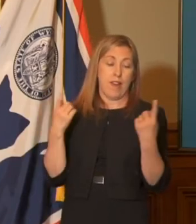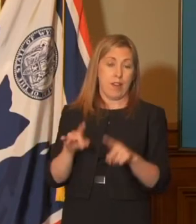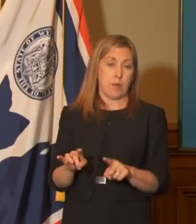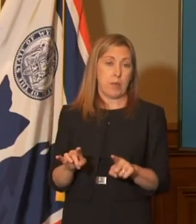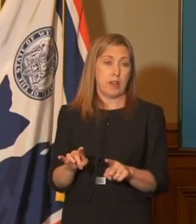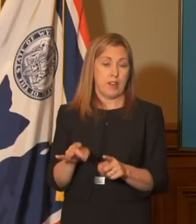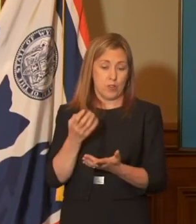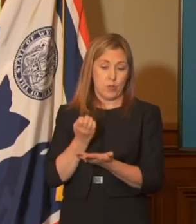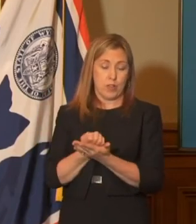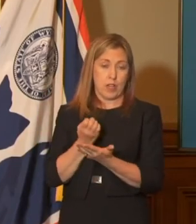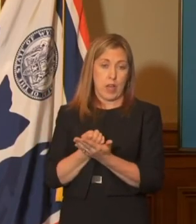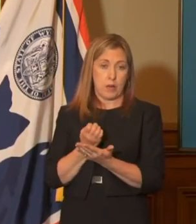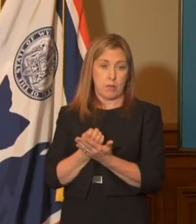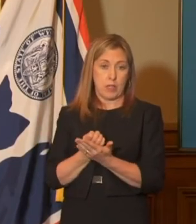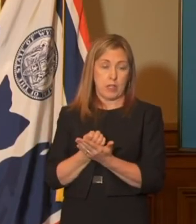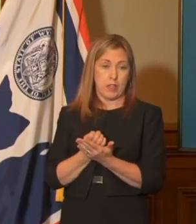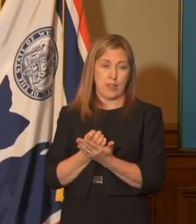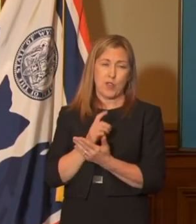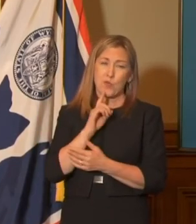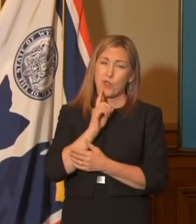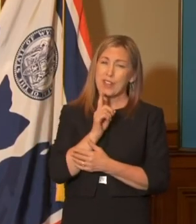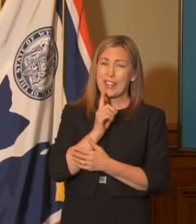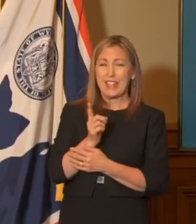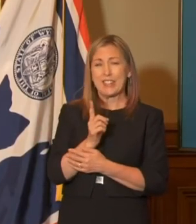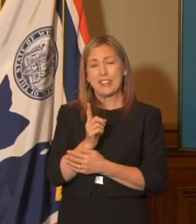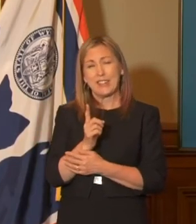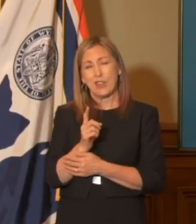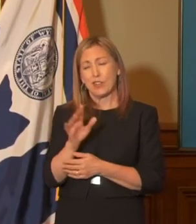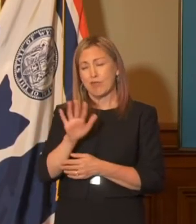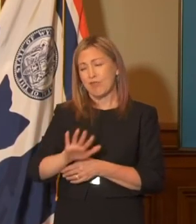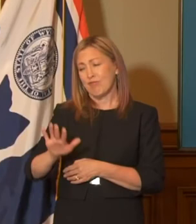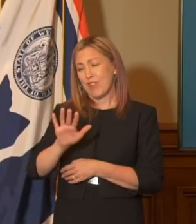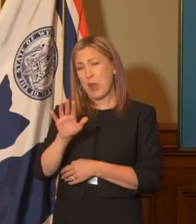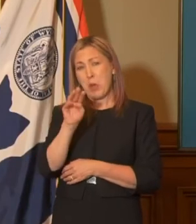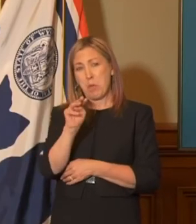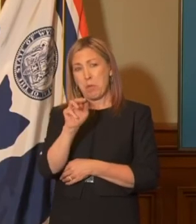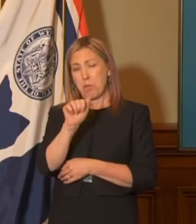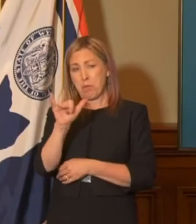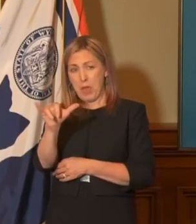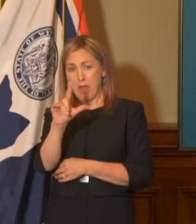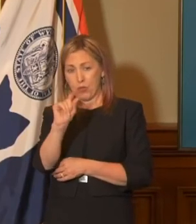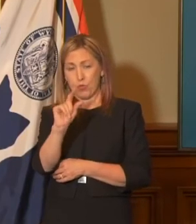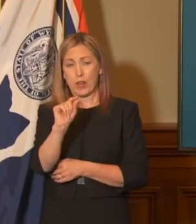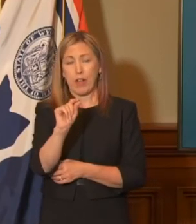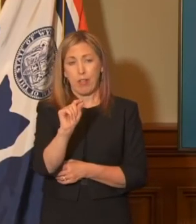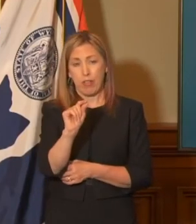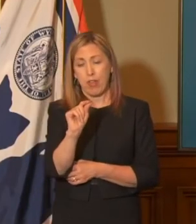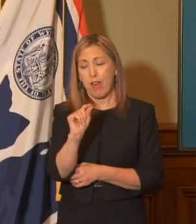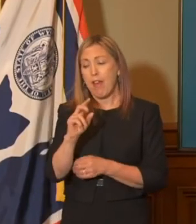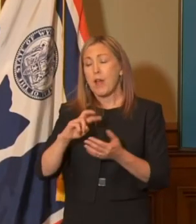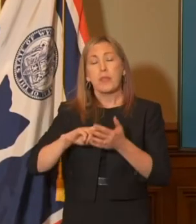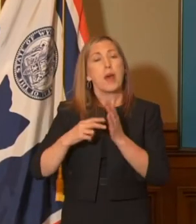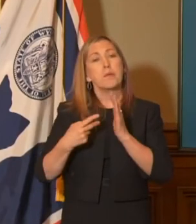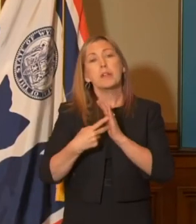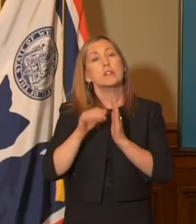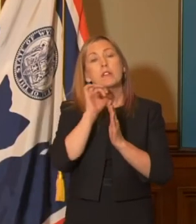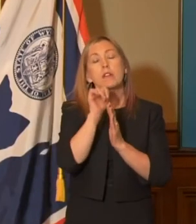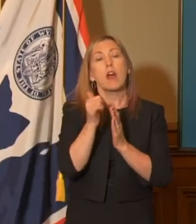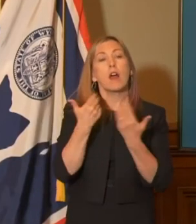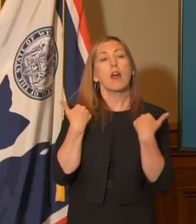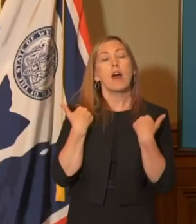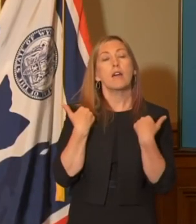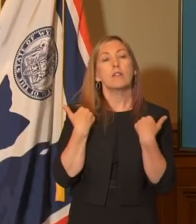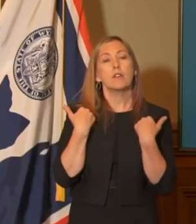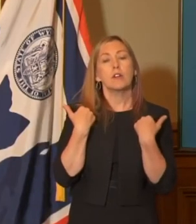the economy really till about May 20th. And that means they won't have a really good idea about what's happened to